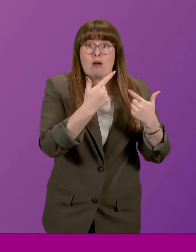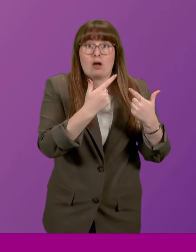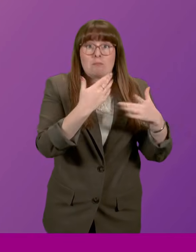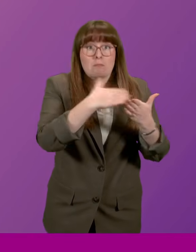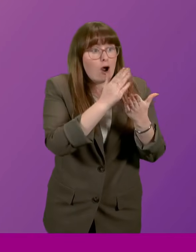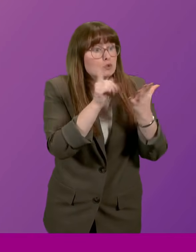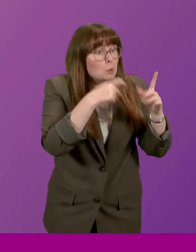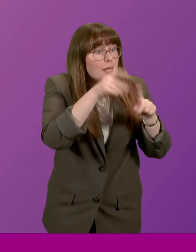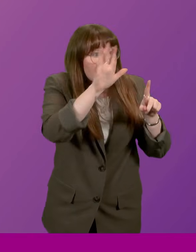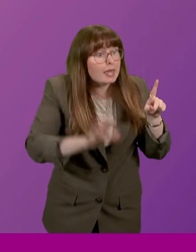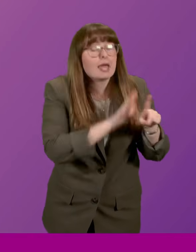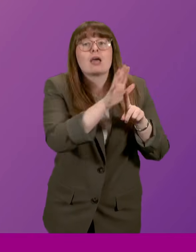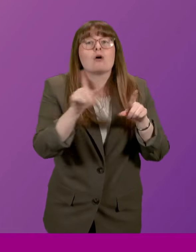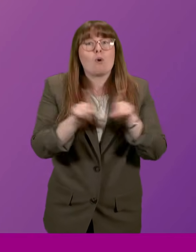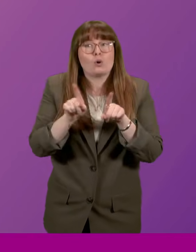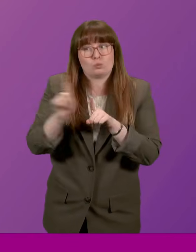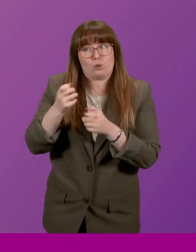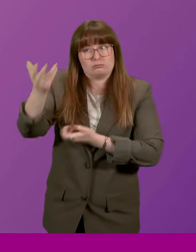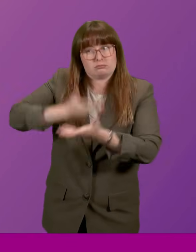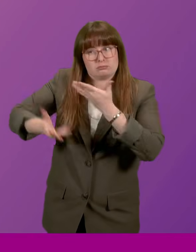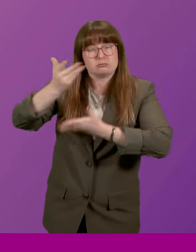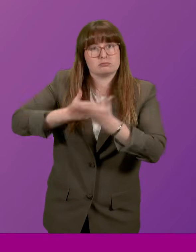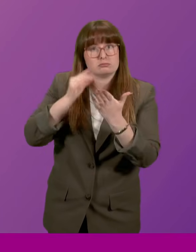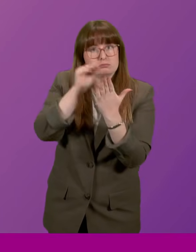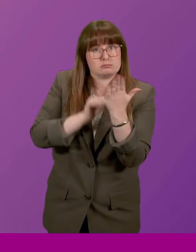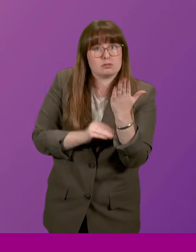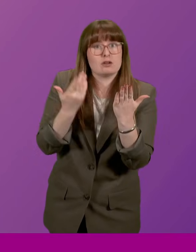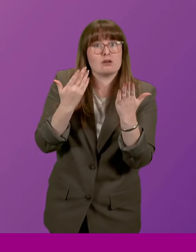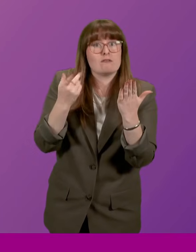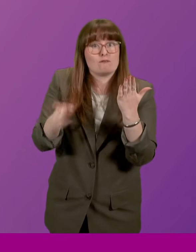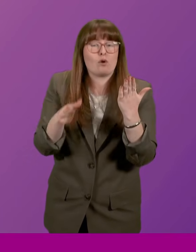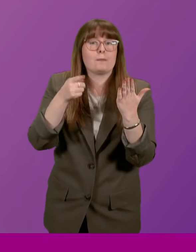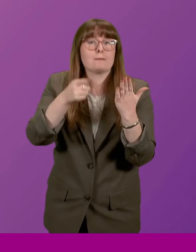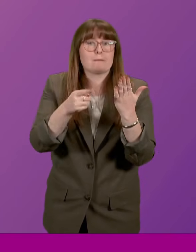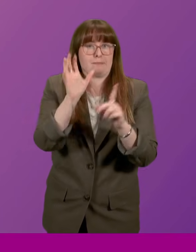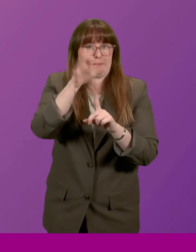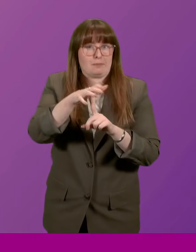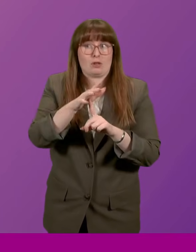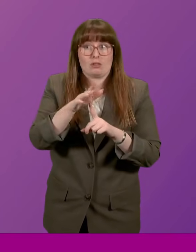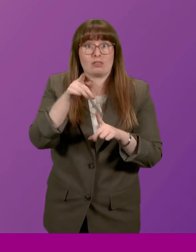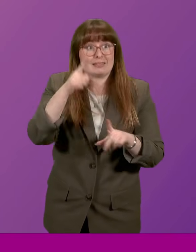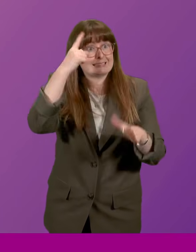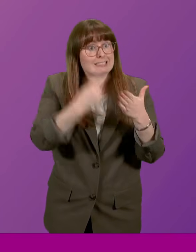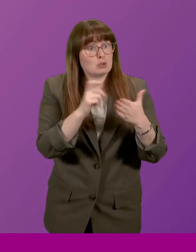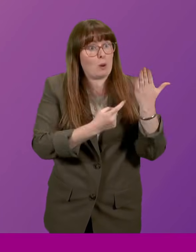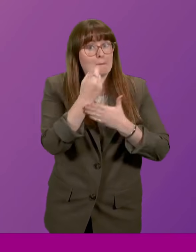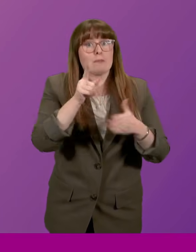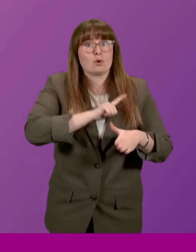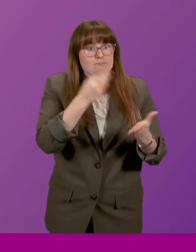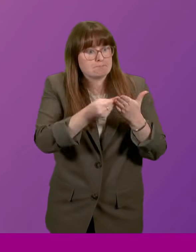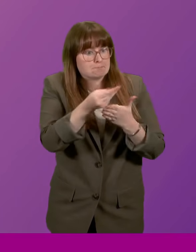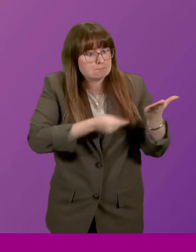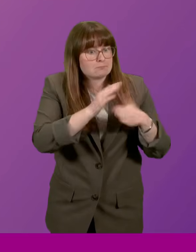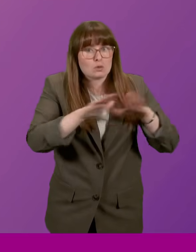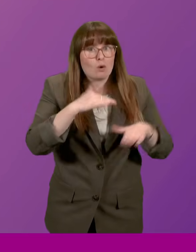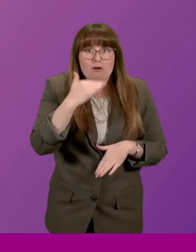and also the comments that Annabel Ewing puts on the record from ExxonMobil about what has led to this decision of the